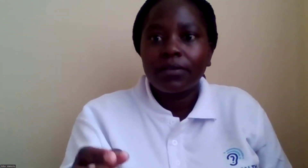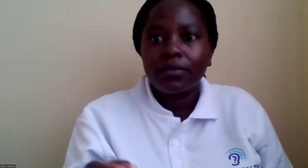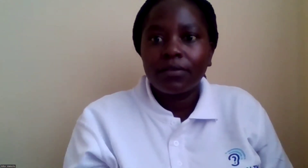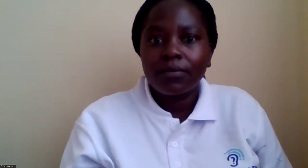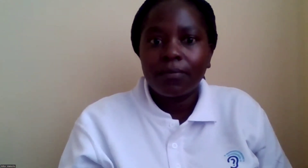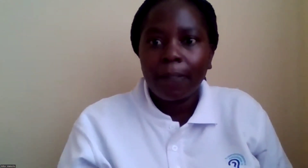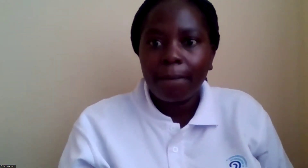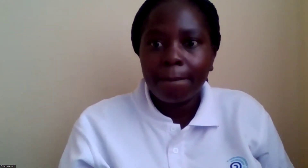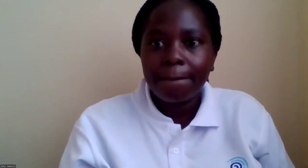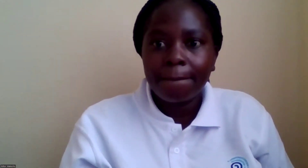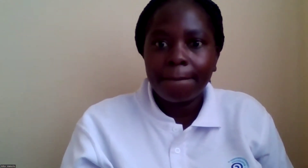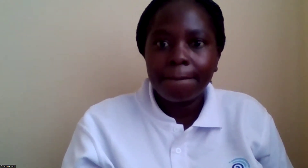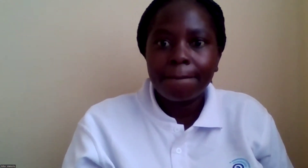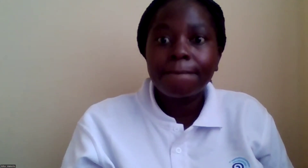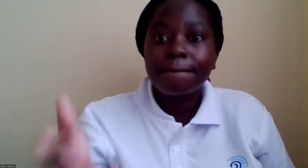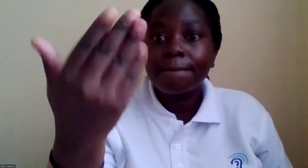got it.